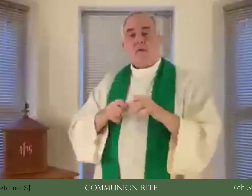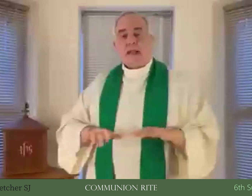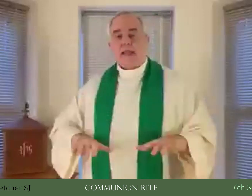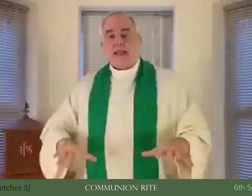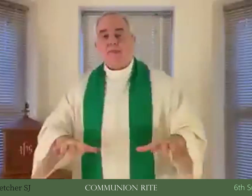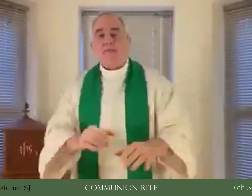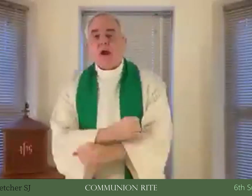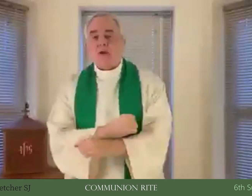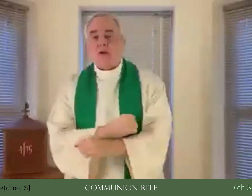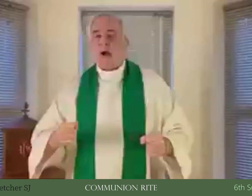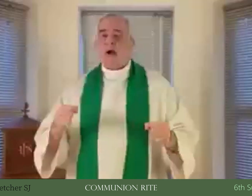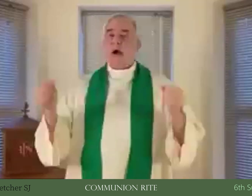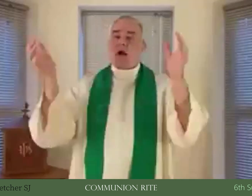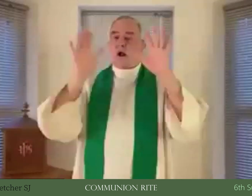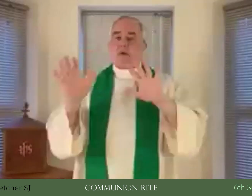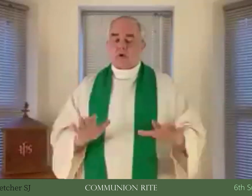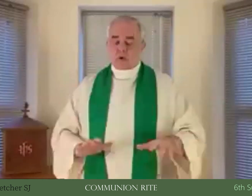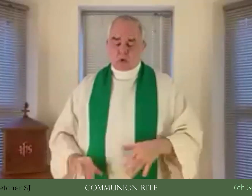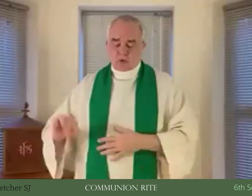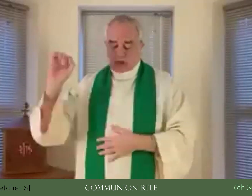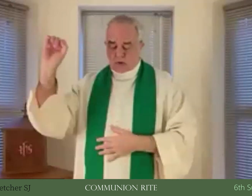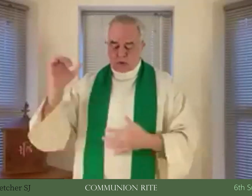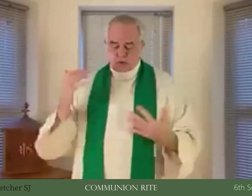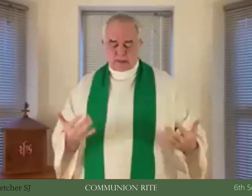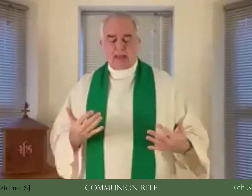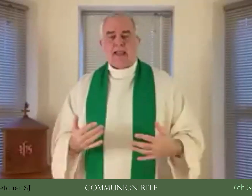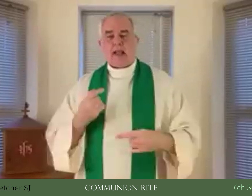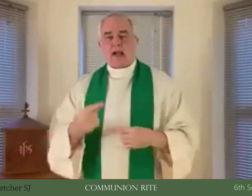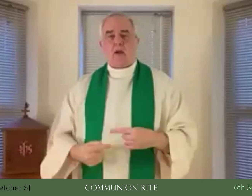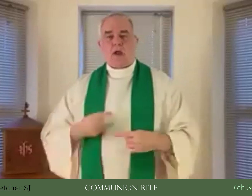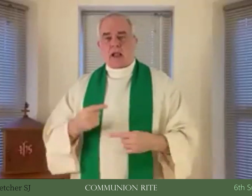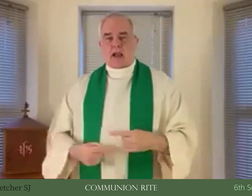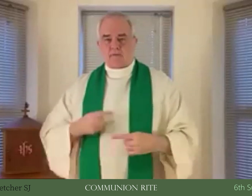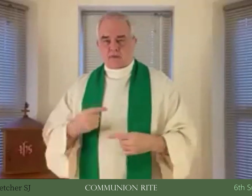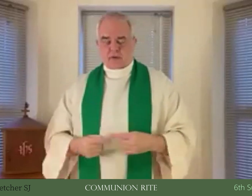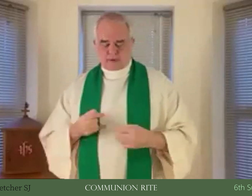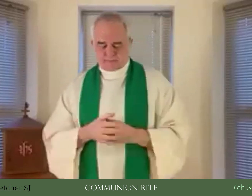the kingdom, the power, and the glory are yours, now and forever.